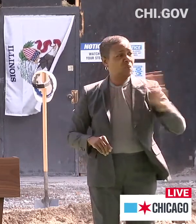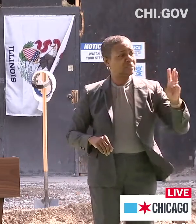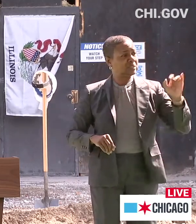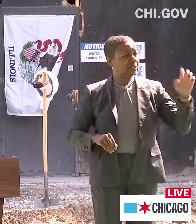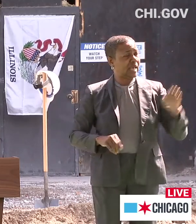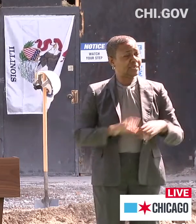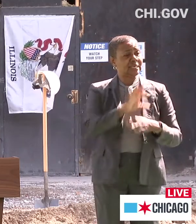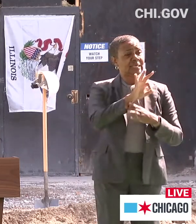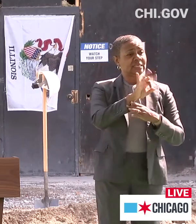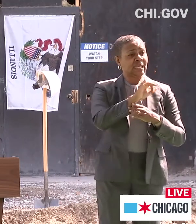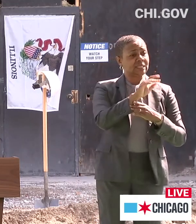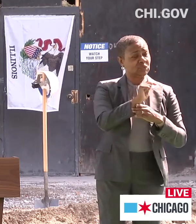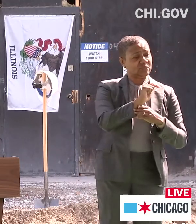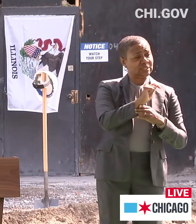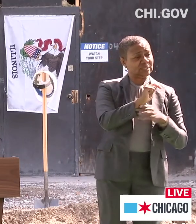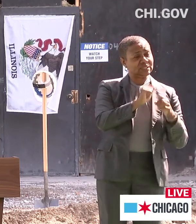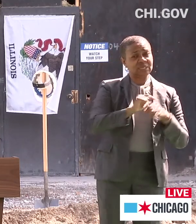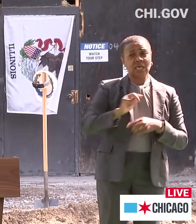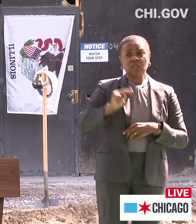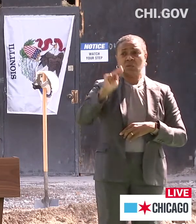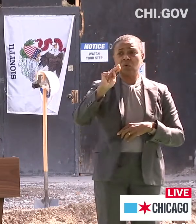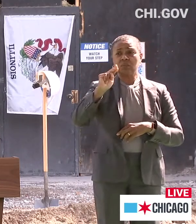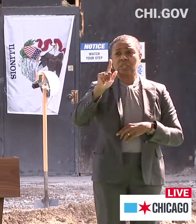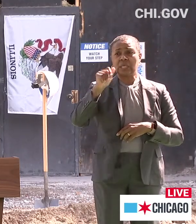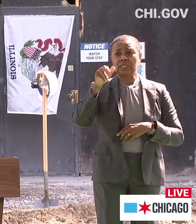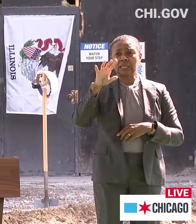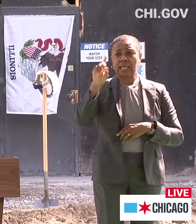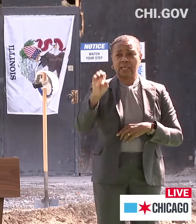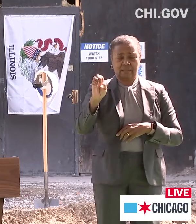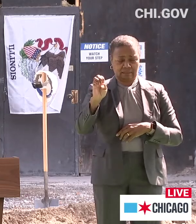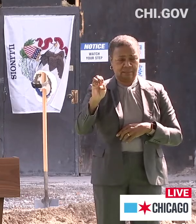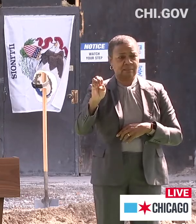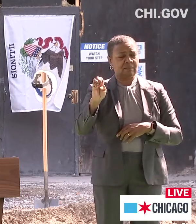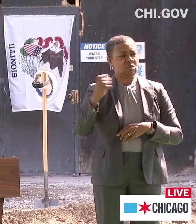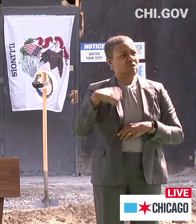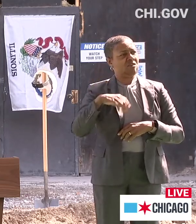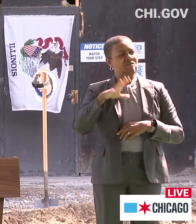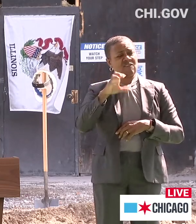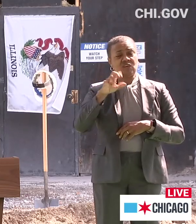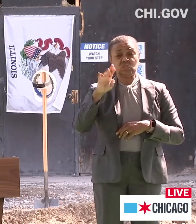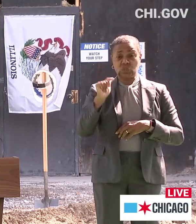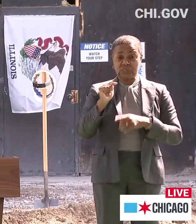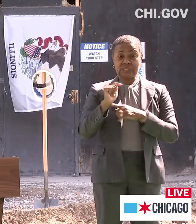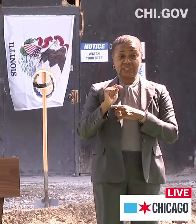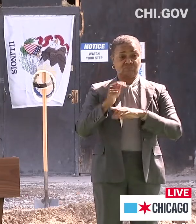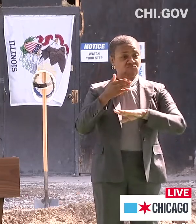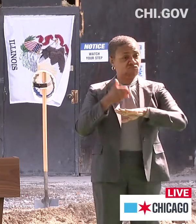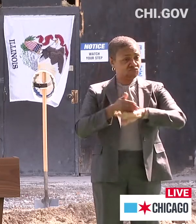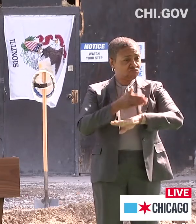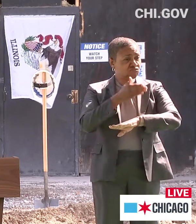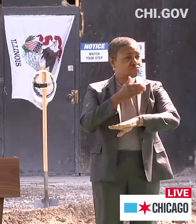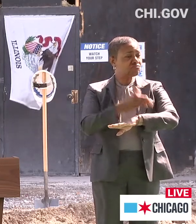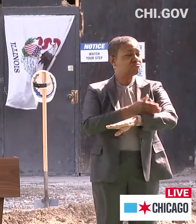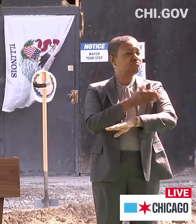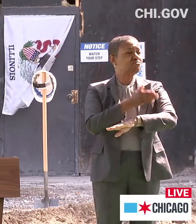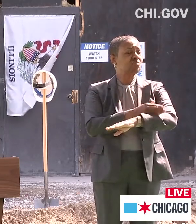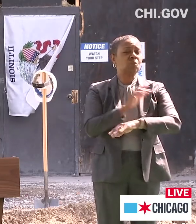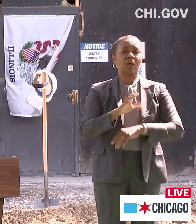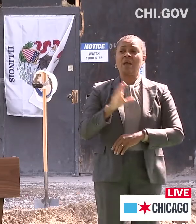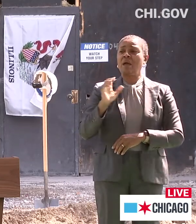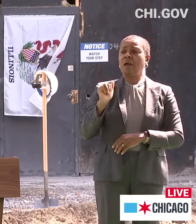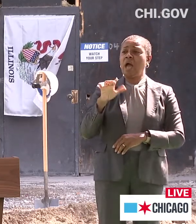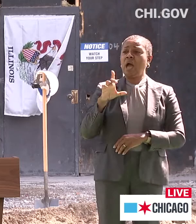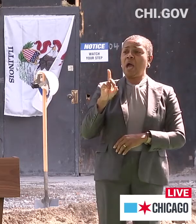studio housing over in the North Lawndale community. We've done over 500 units of renovation out at Augill